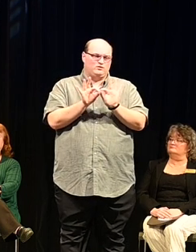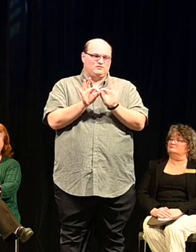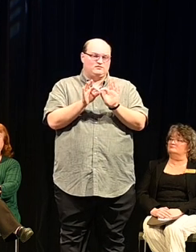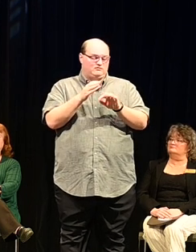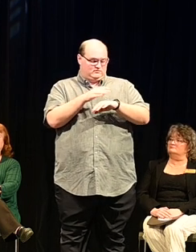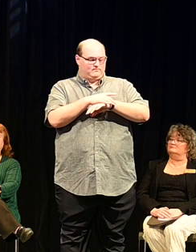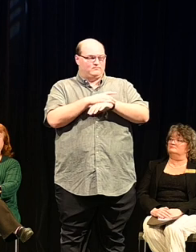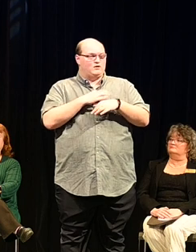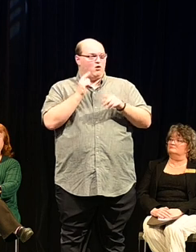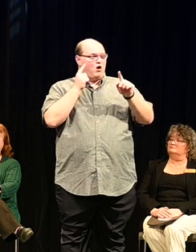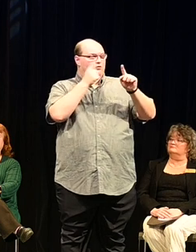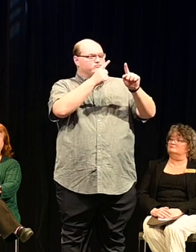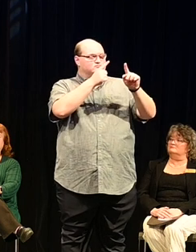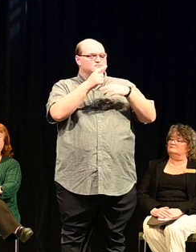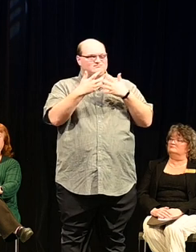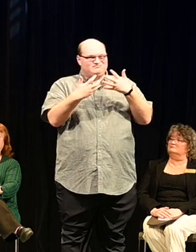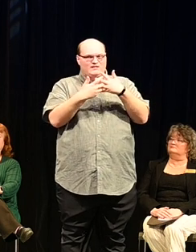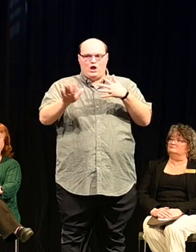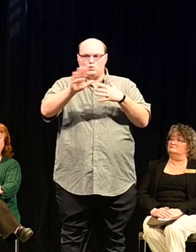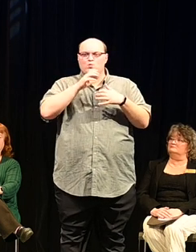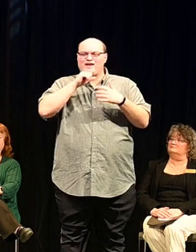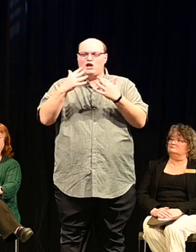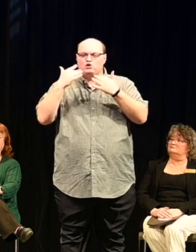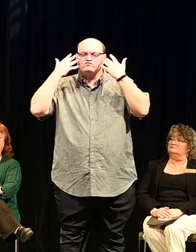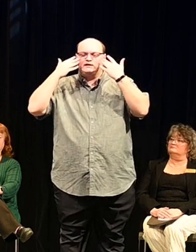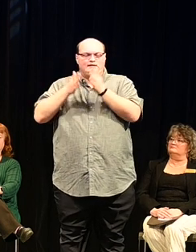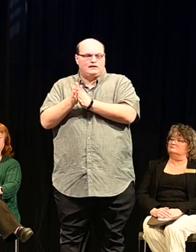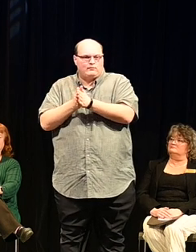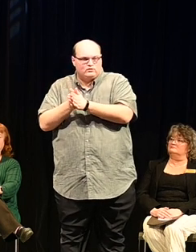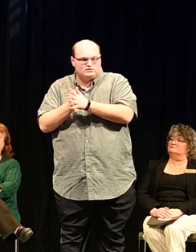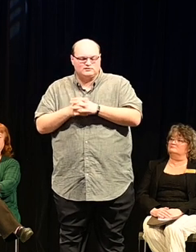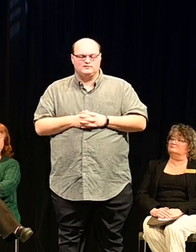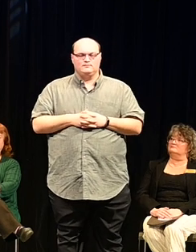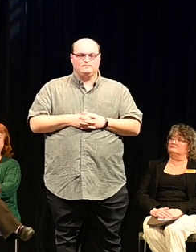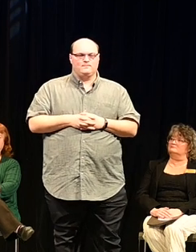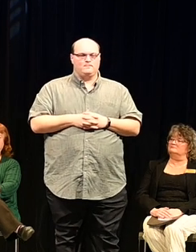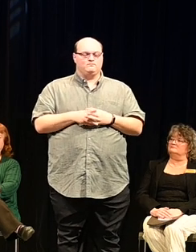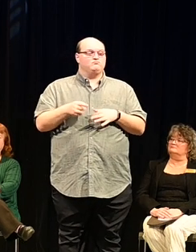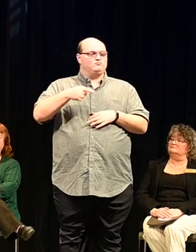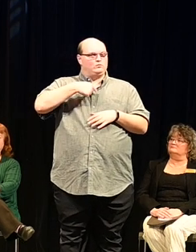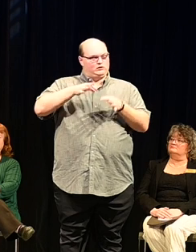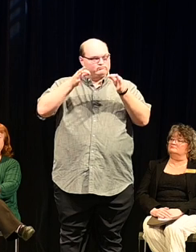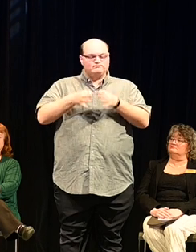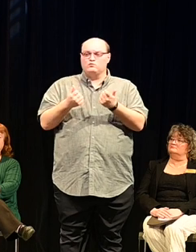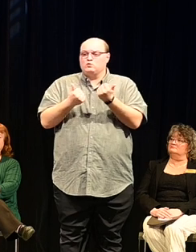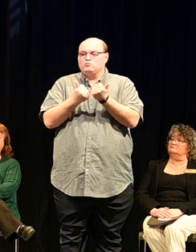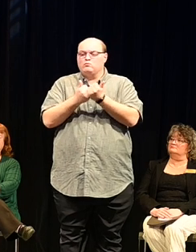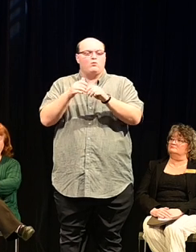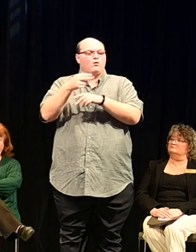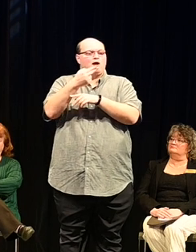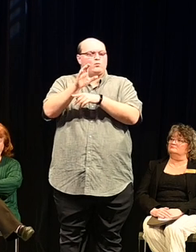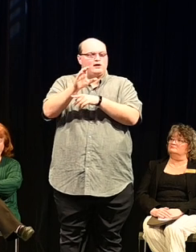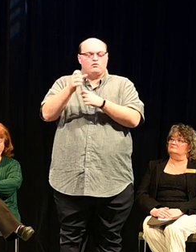aligns perfectly with the goals of your age-friendly initiatives. And we are dedicated to supporting Howard County